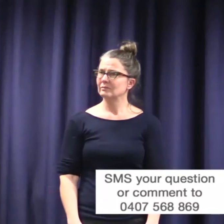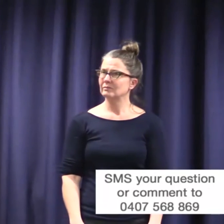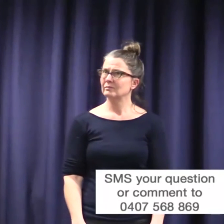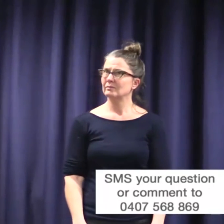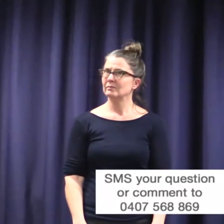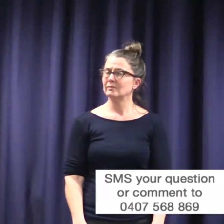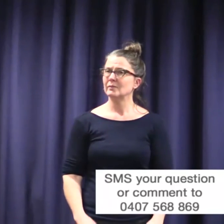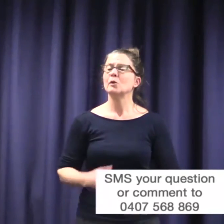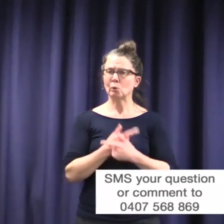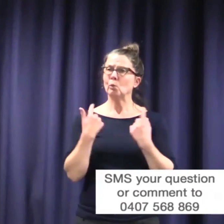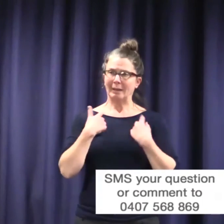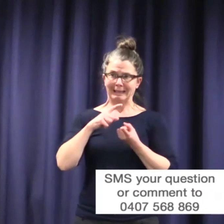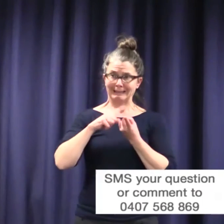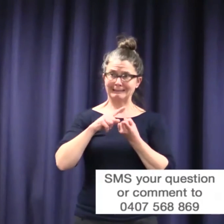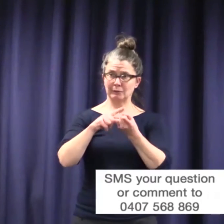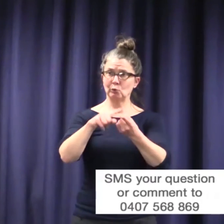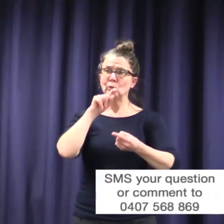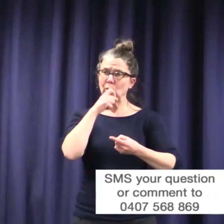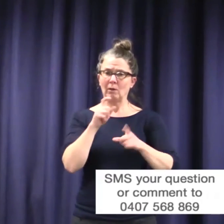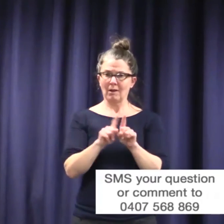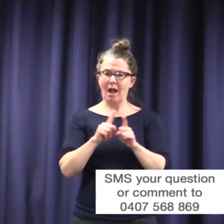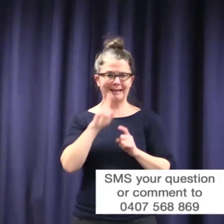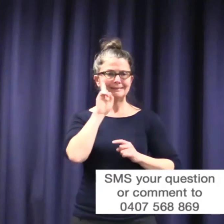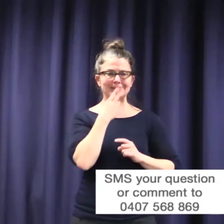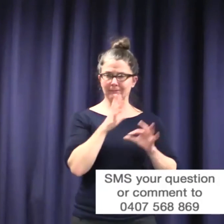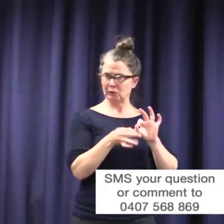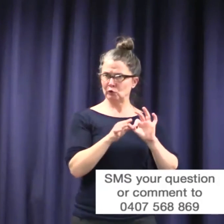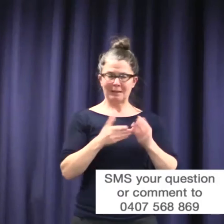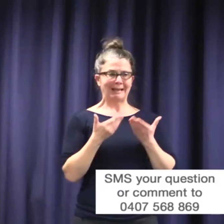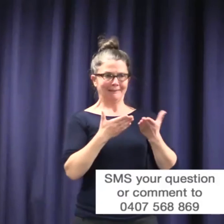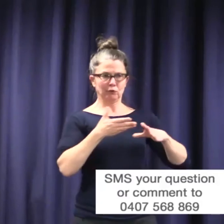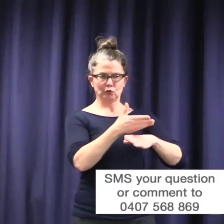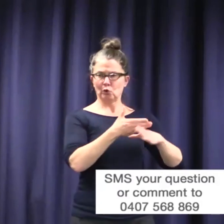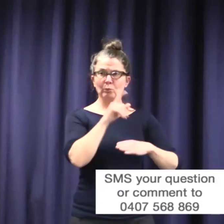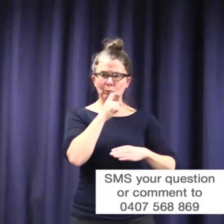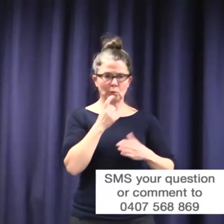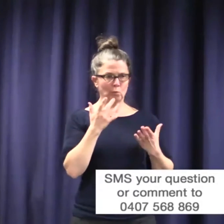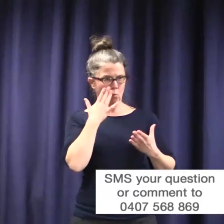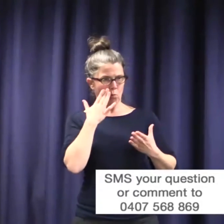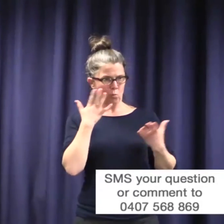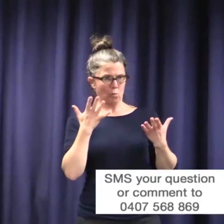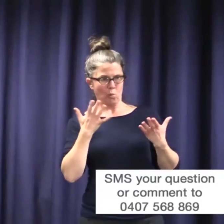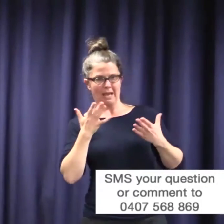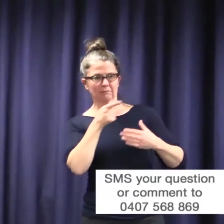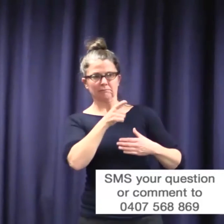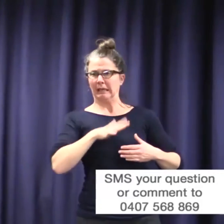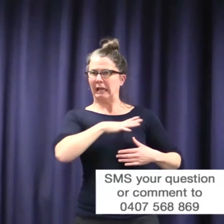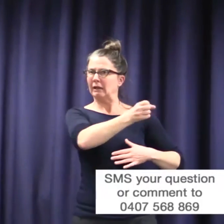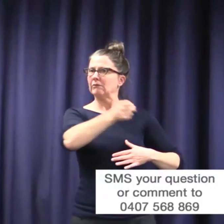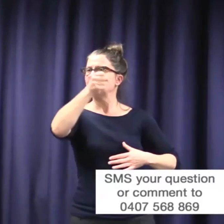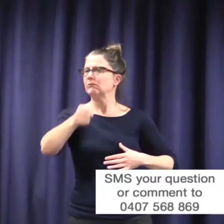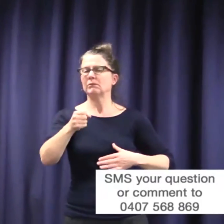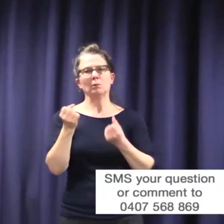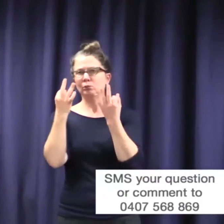We will most definitely continue to employ deaf interpreters where it's required and appropriate. There's no